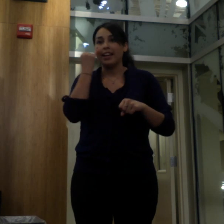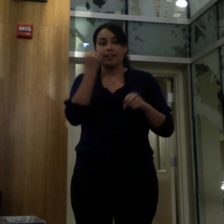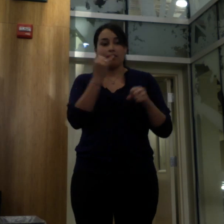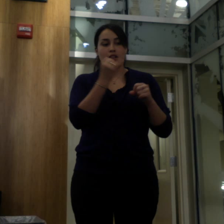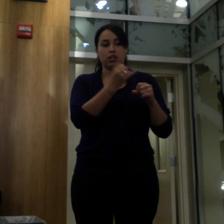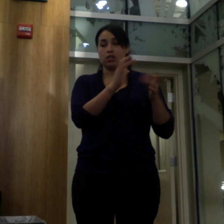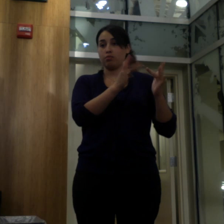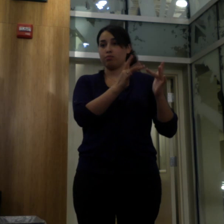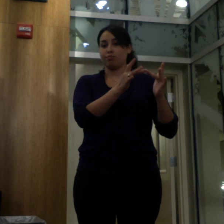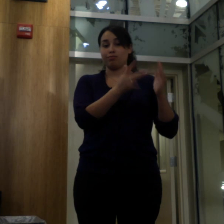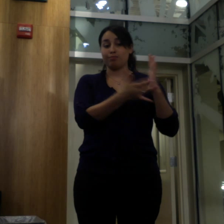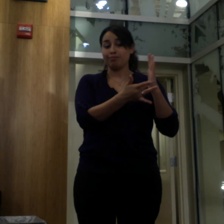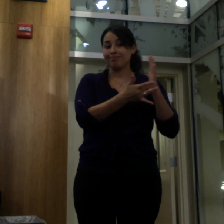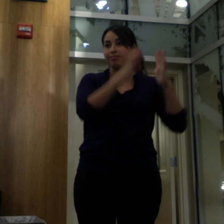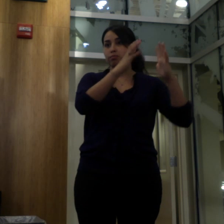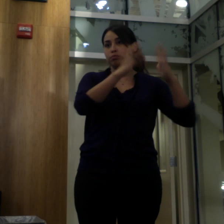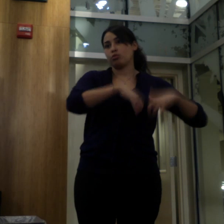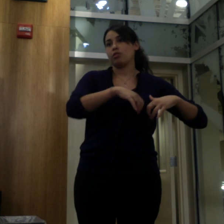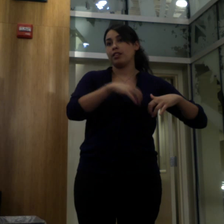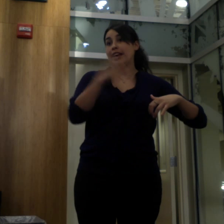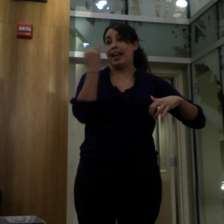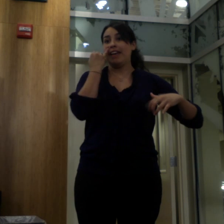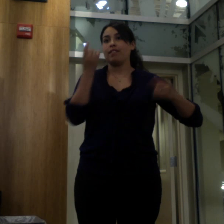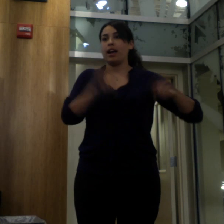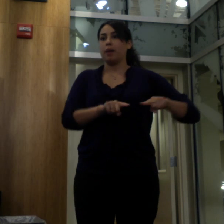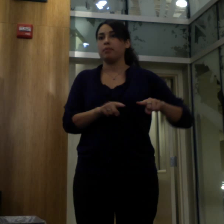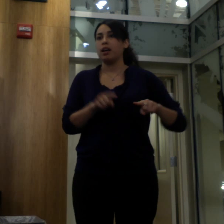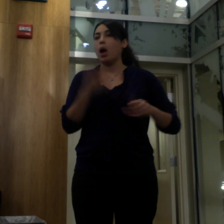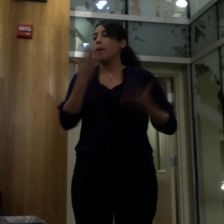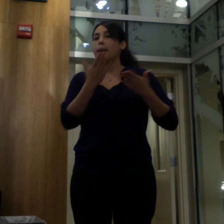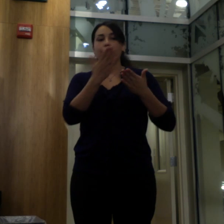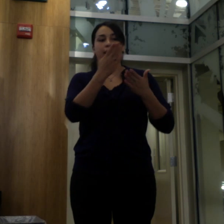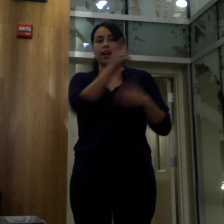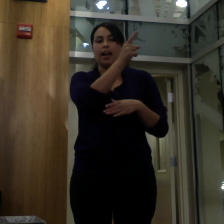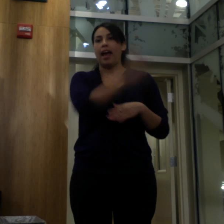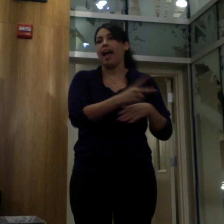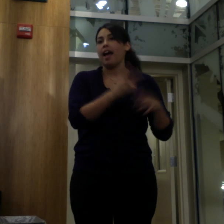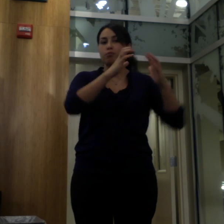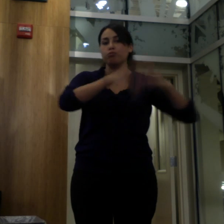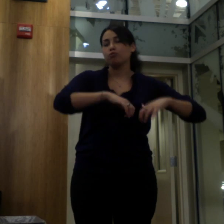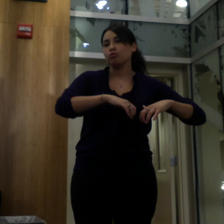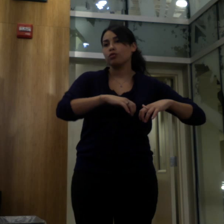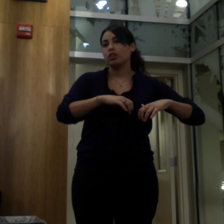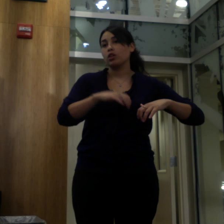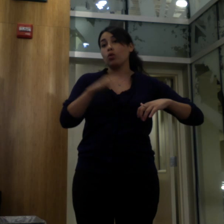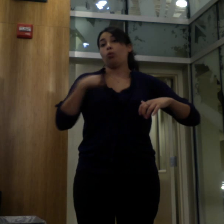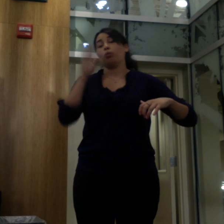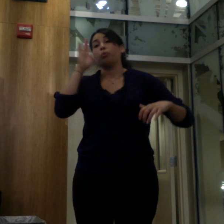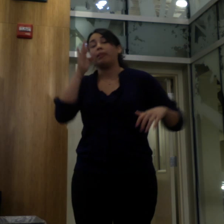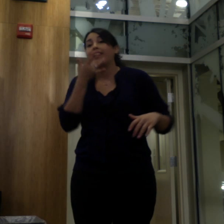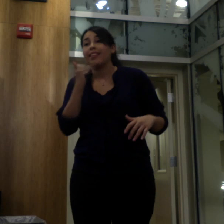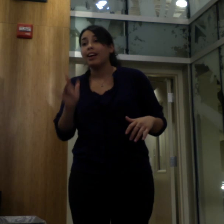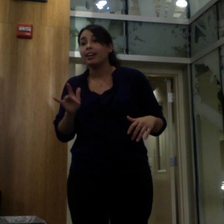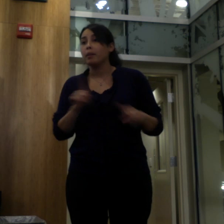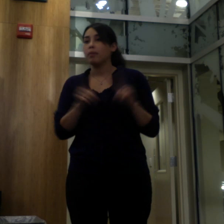down? If it all goes down. It maybe just part of it goes down, which would be a saving grace.